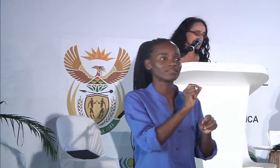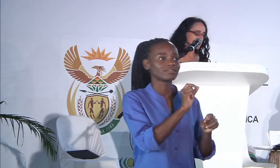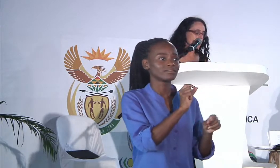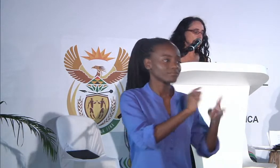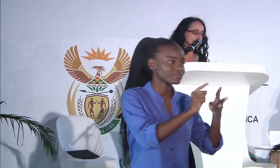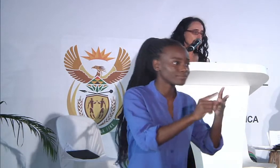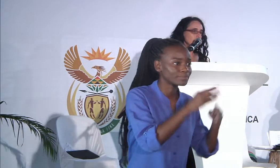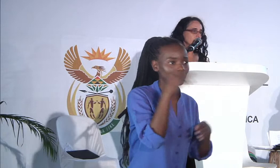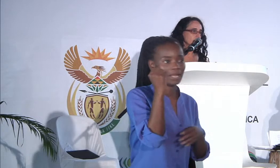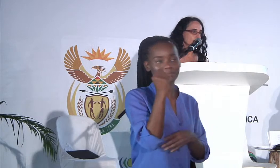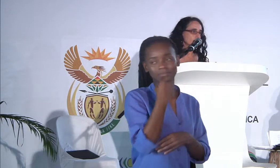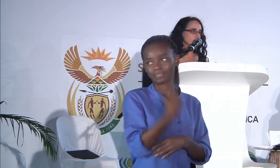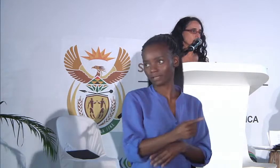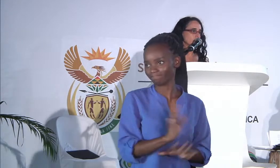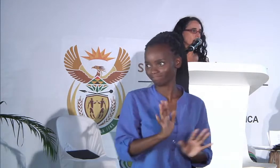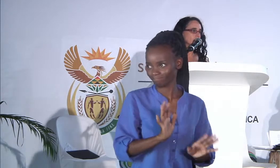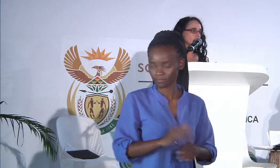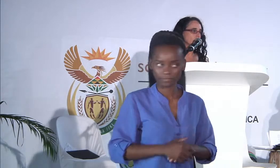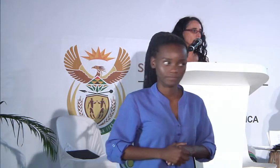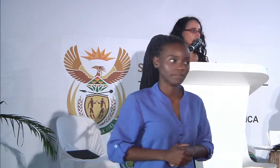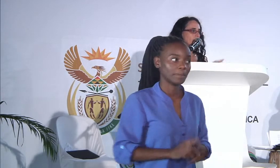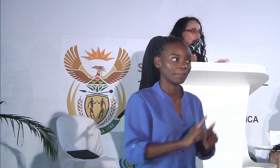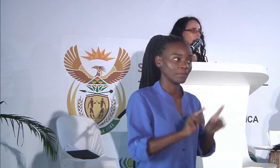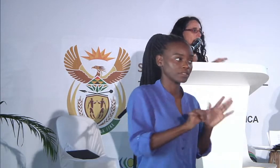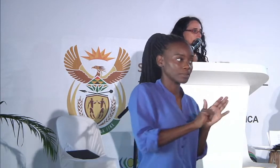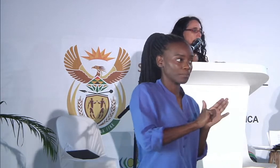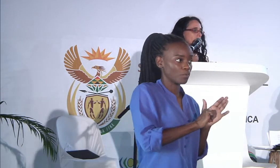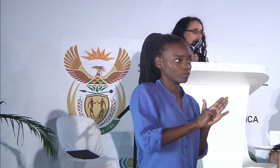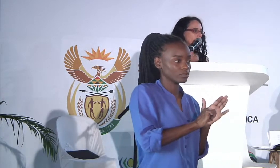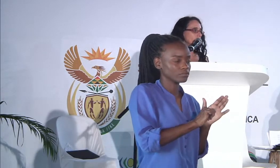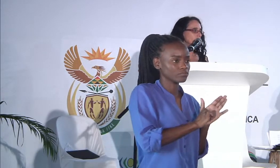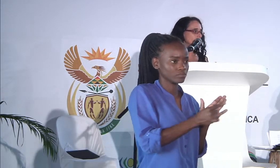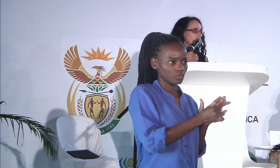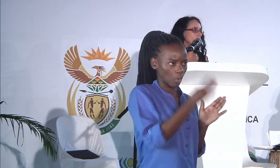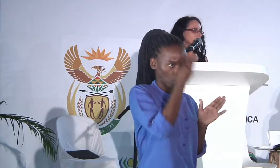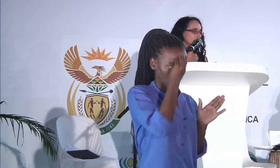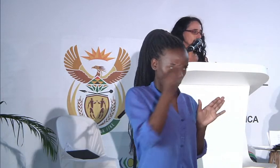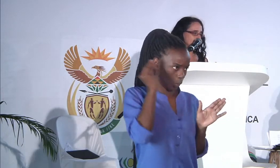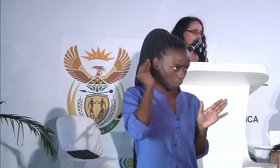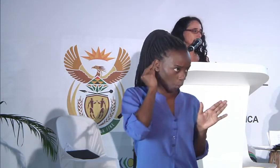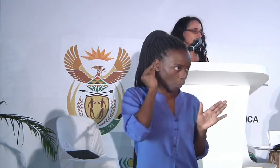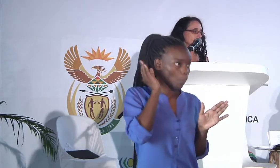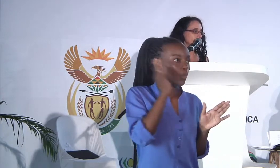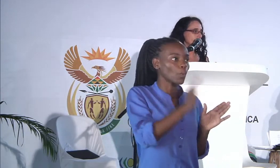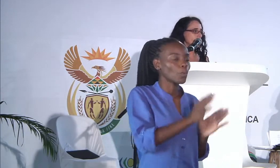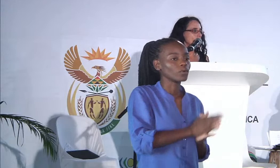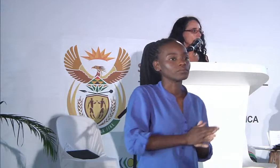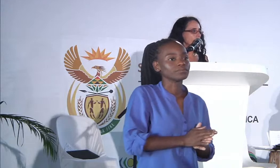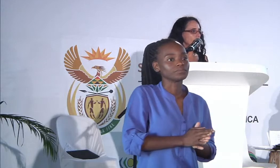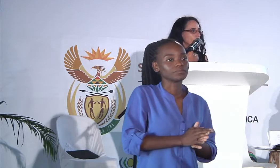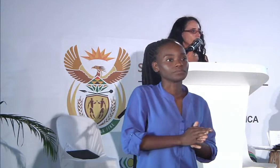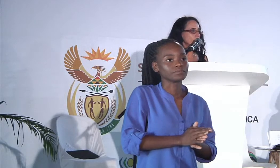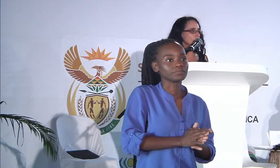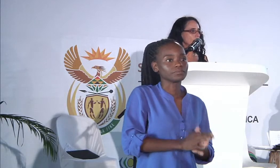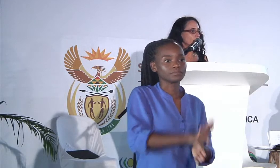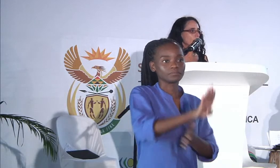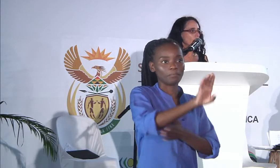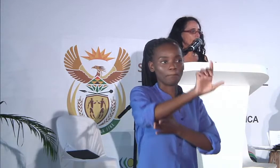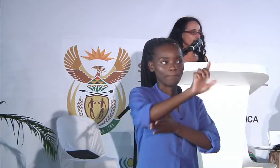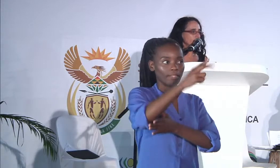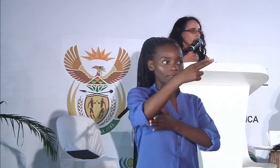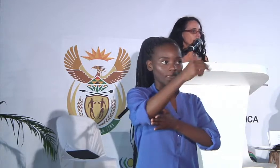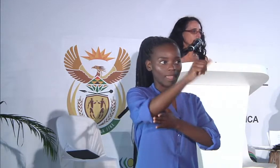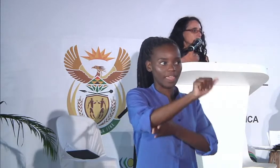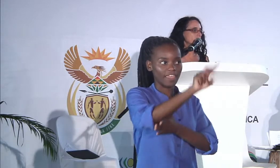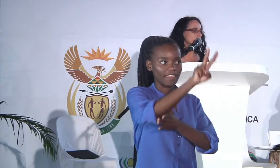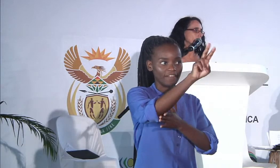But I do think it's important for us to know that at Belhaven Memorial Center, we have a group of